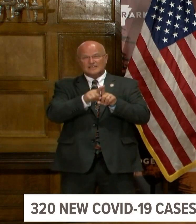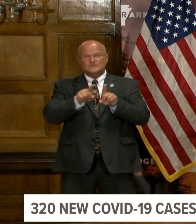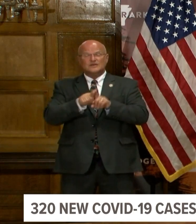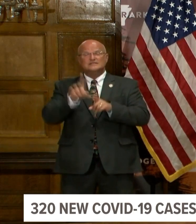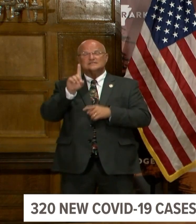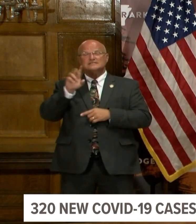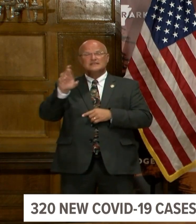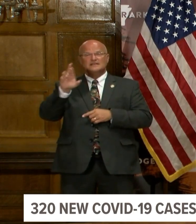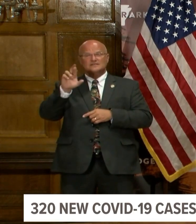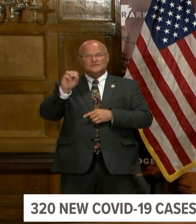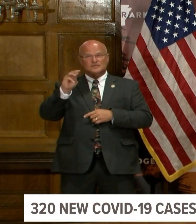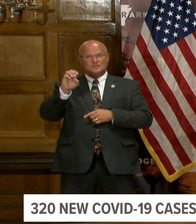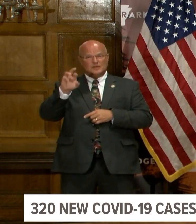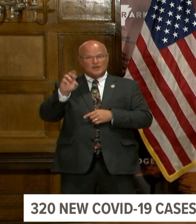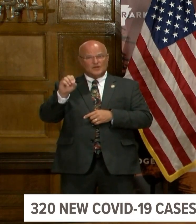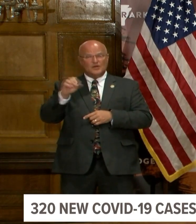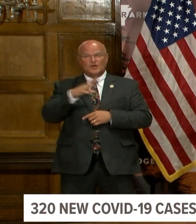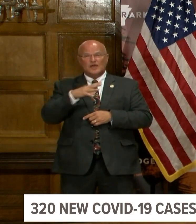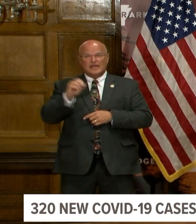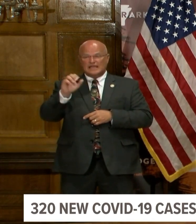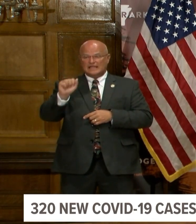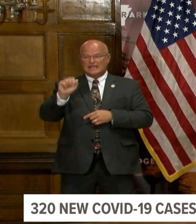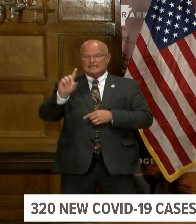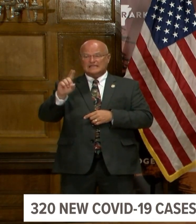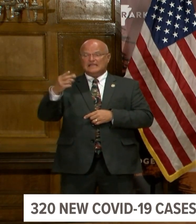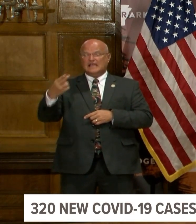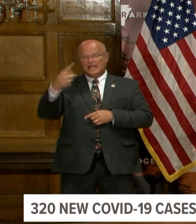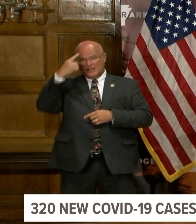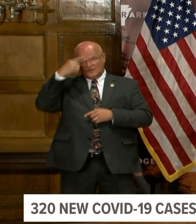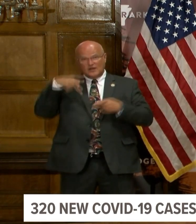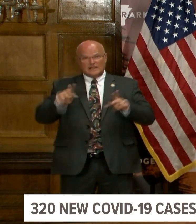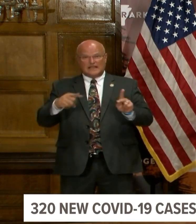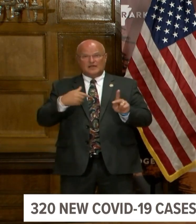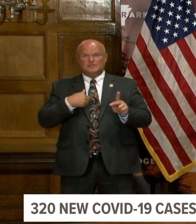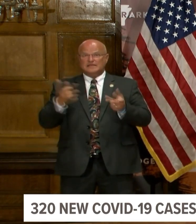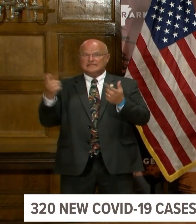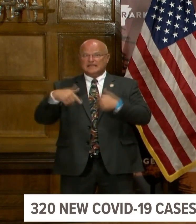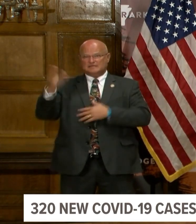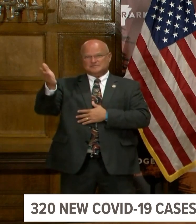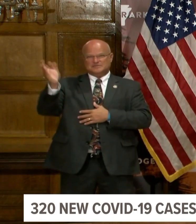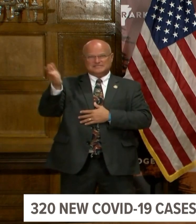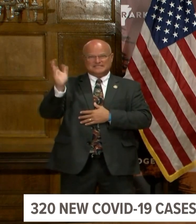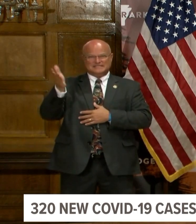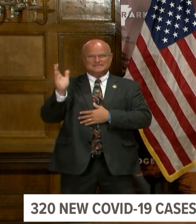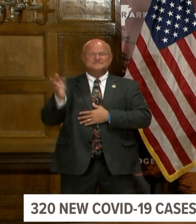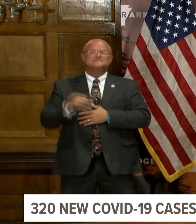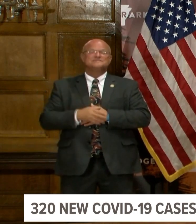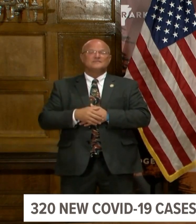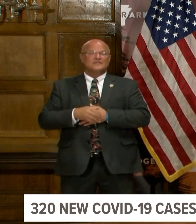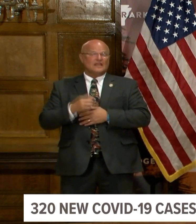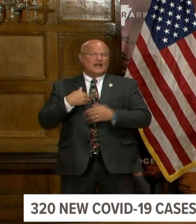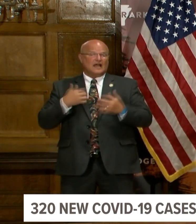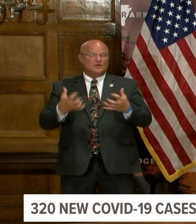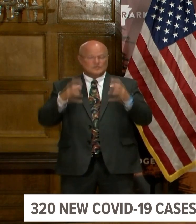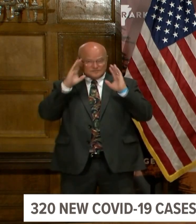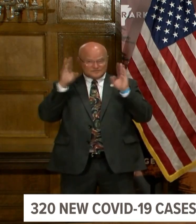Dr. Romero and ADH for allowing me to present. I wanted to focus on the